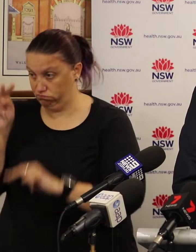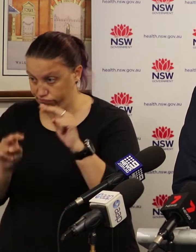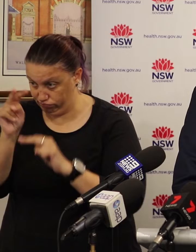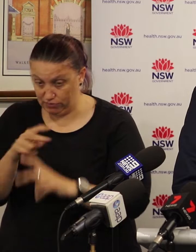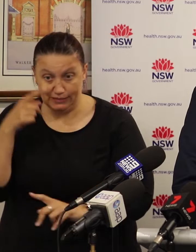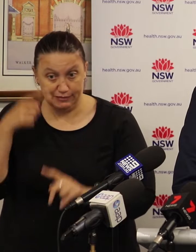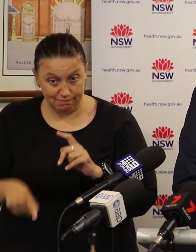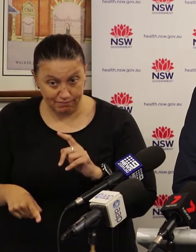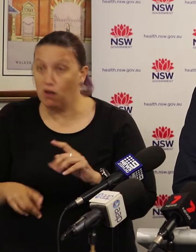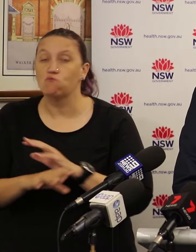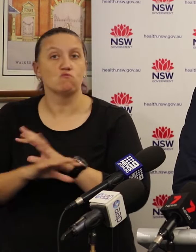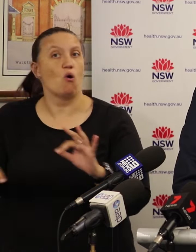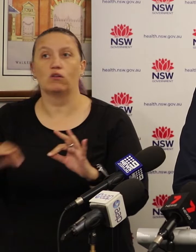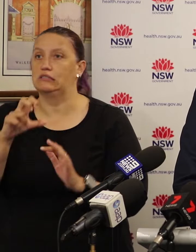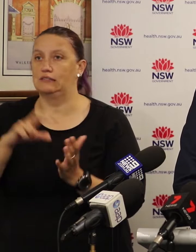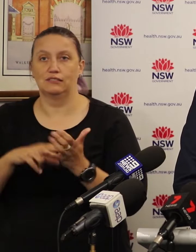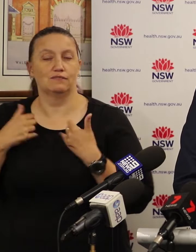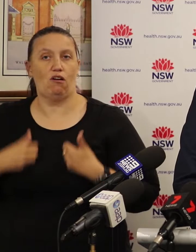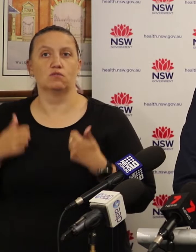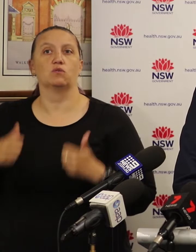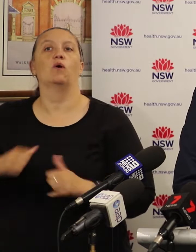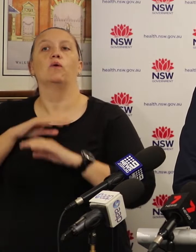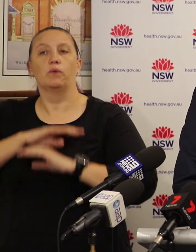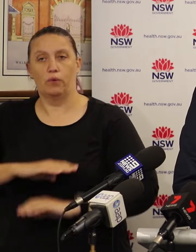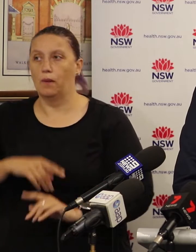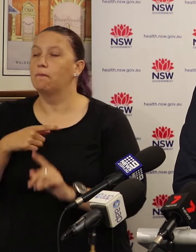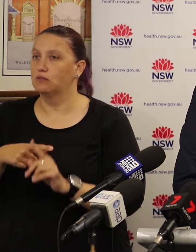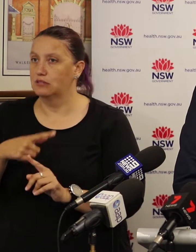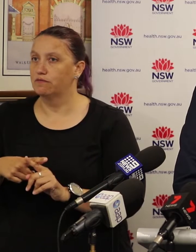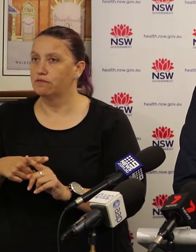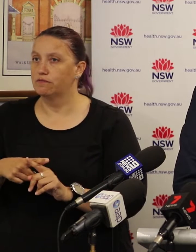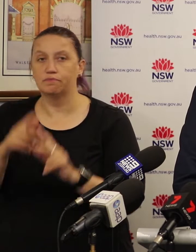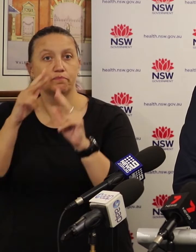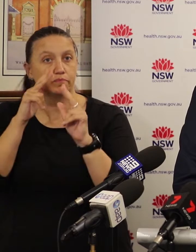So that's a very positive outcome, and it remains that it's a very positive